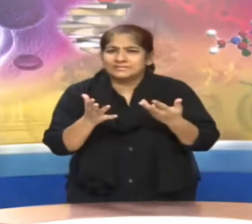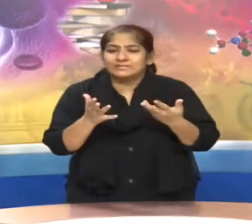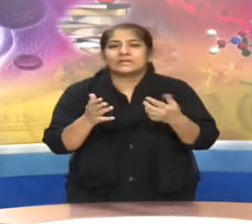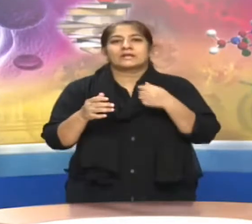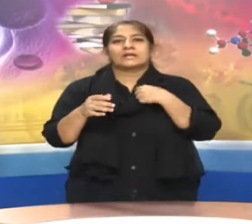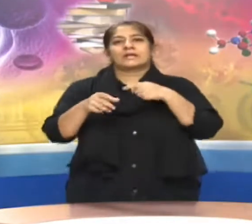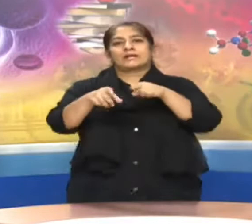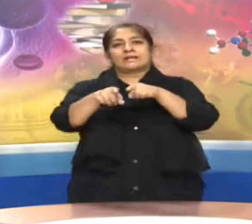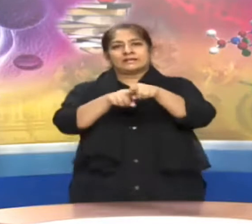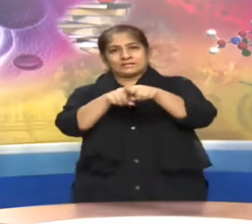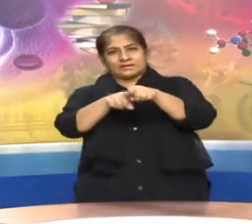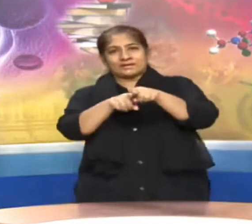Directing, what does it mean?